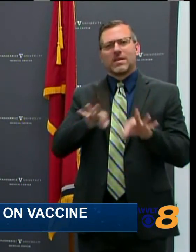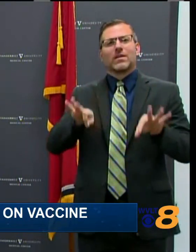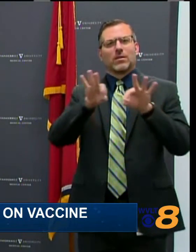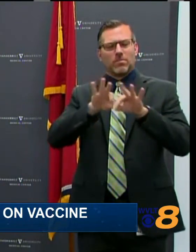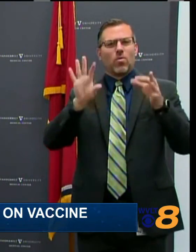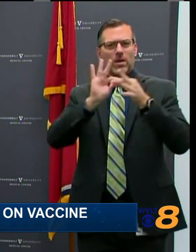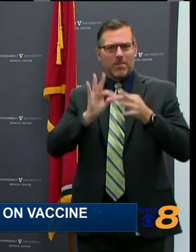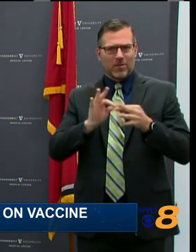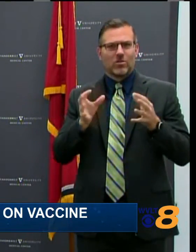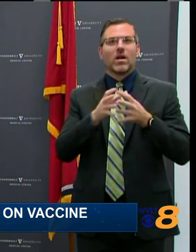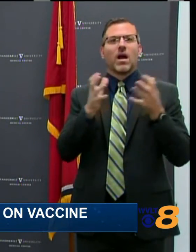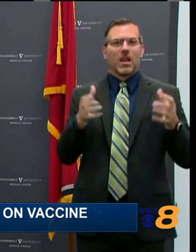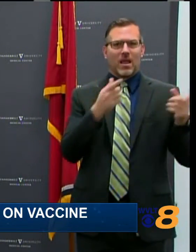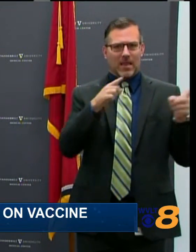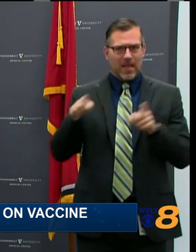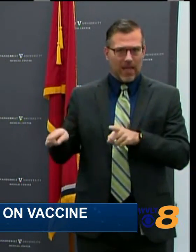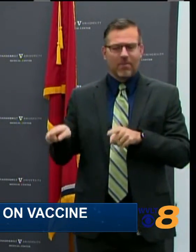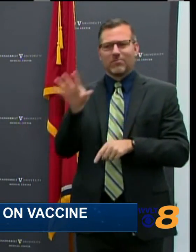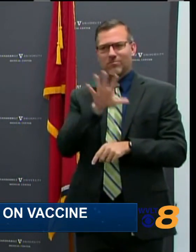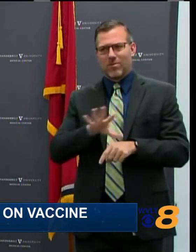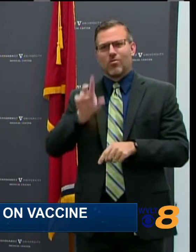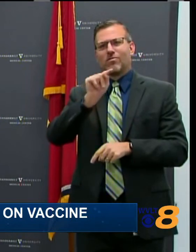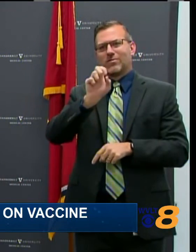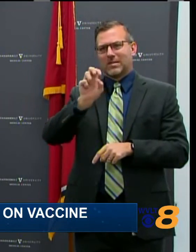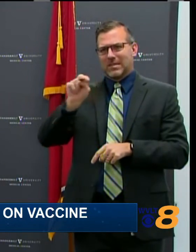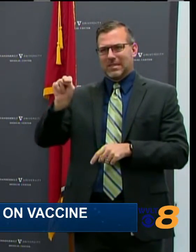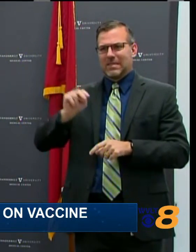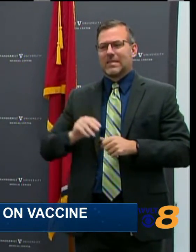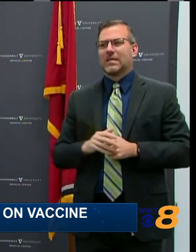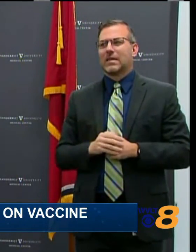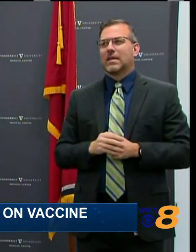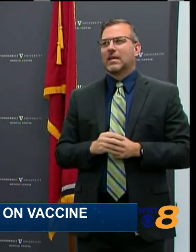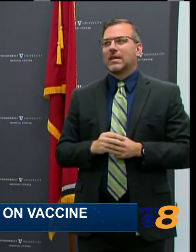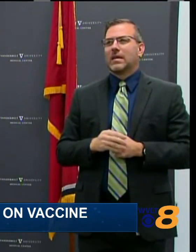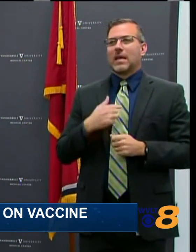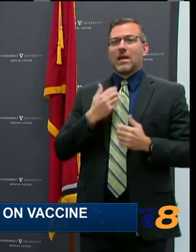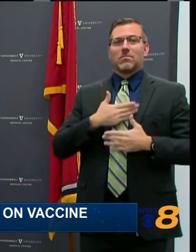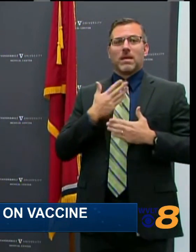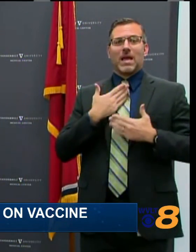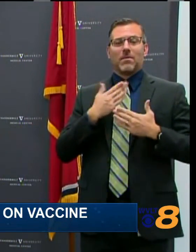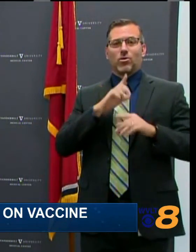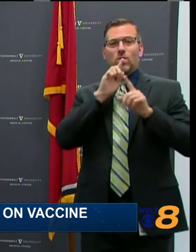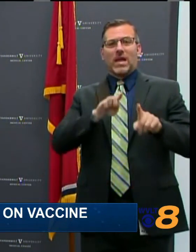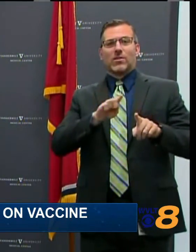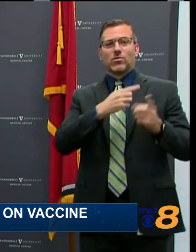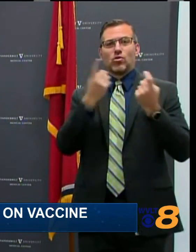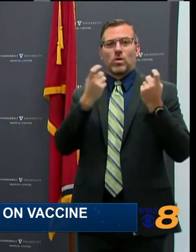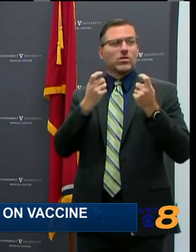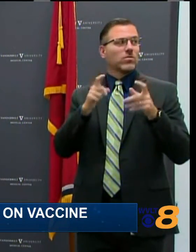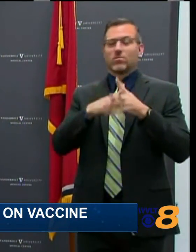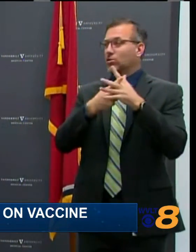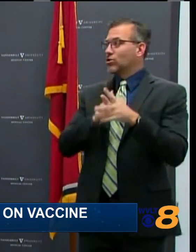A lot happening across Tennessee, and be happy to entertain your questions.